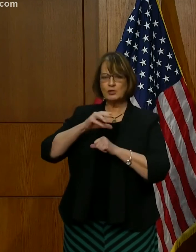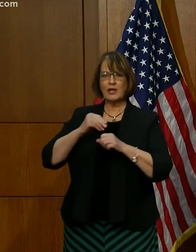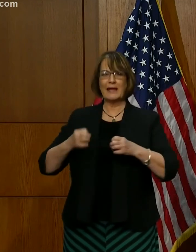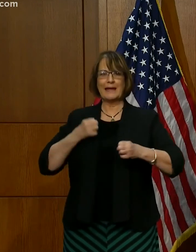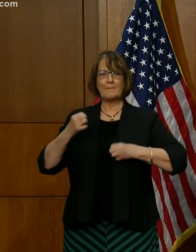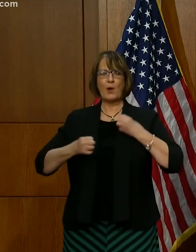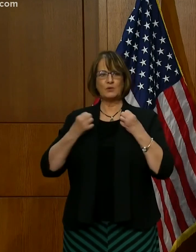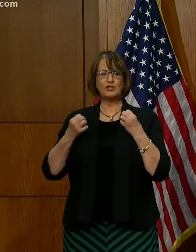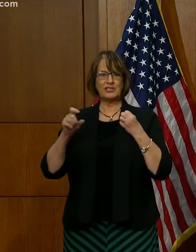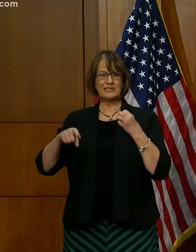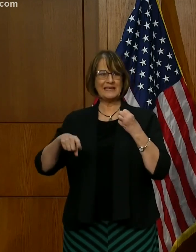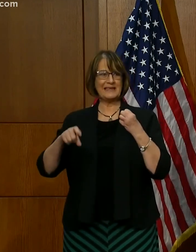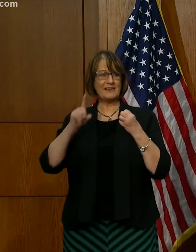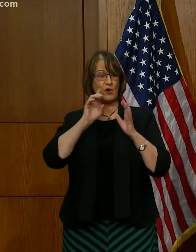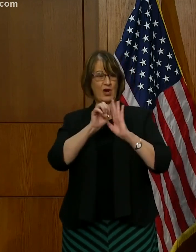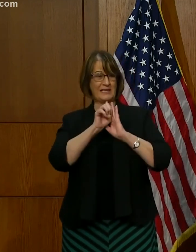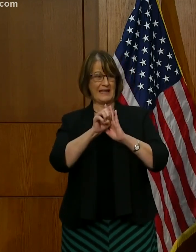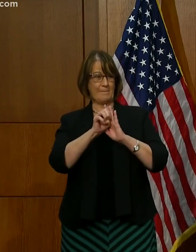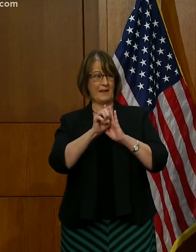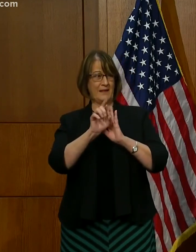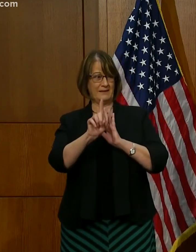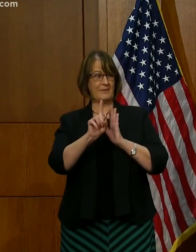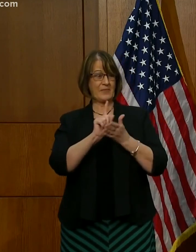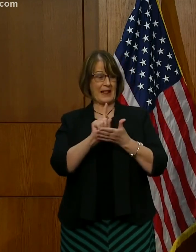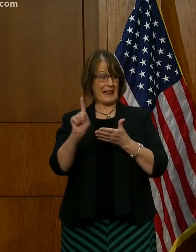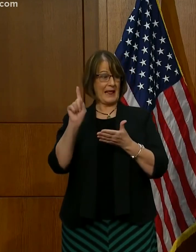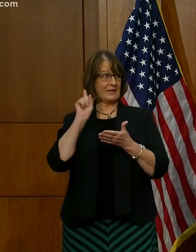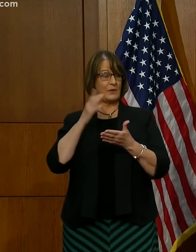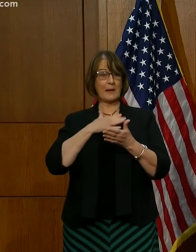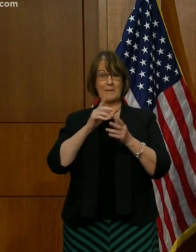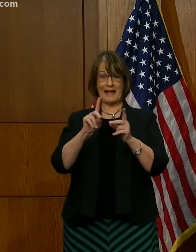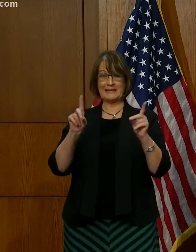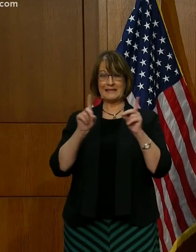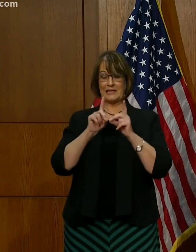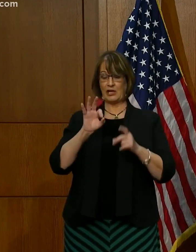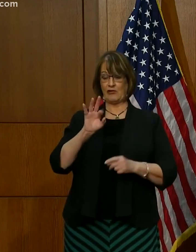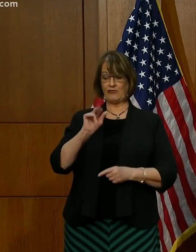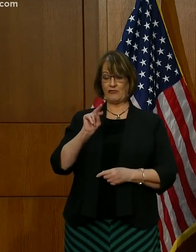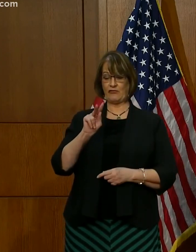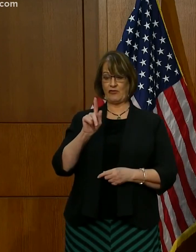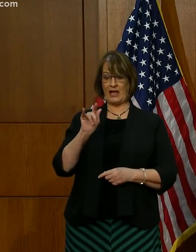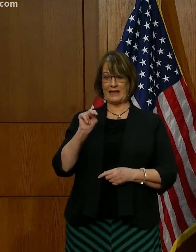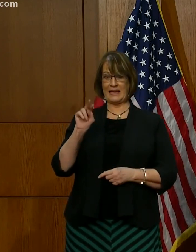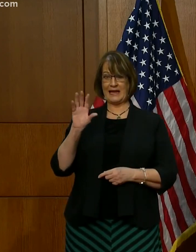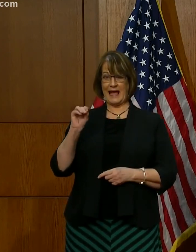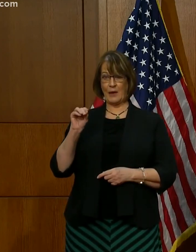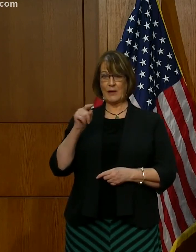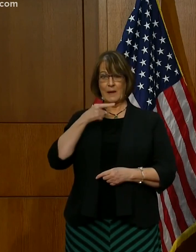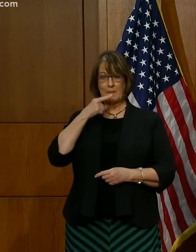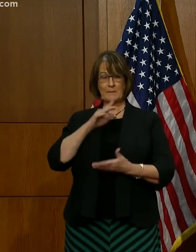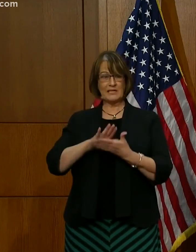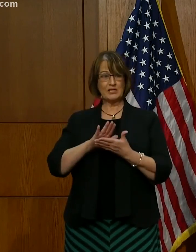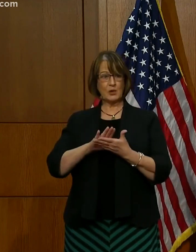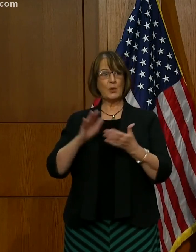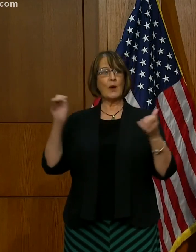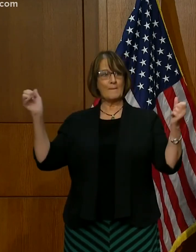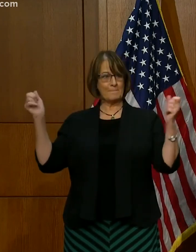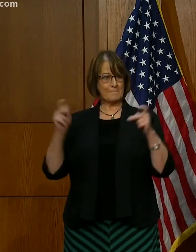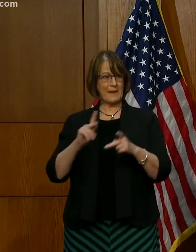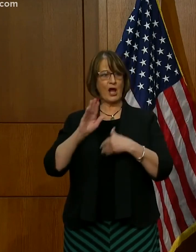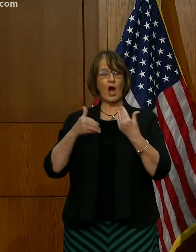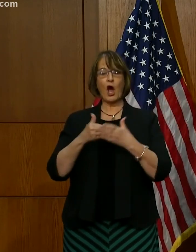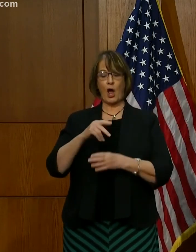needs. For instance, just last week, my district, Franklin County Public Schools, was able to bring back all of our